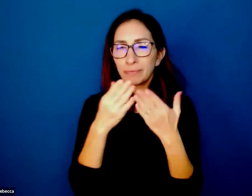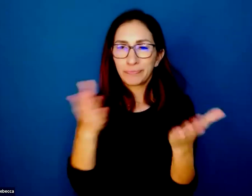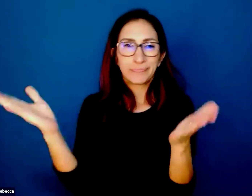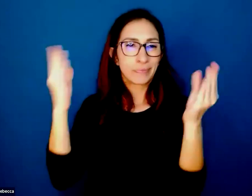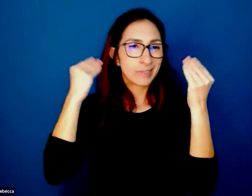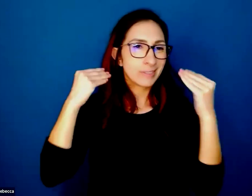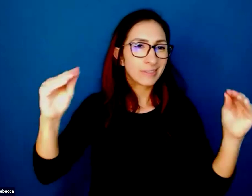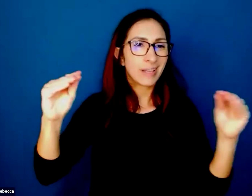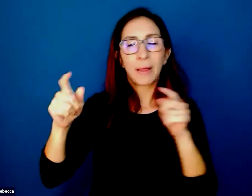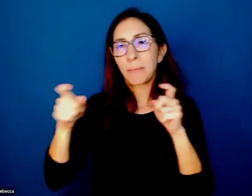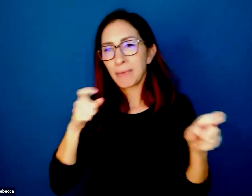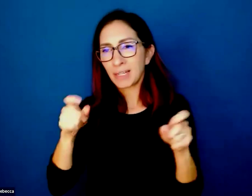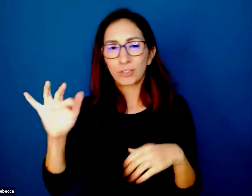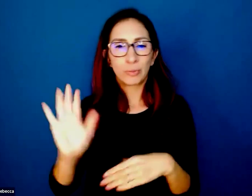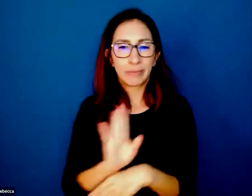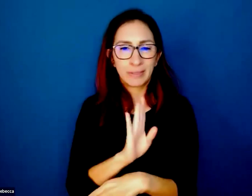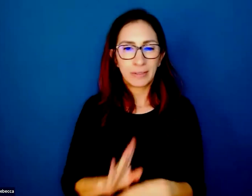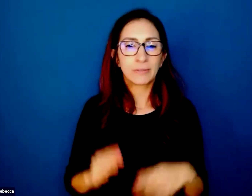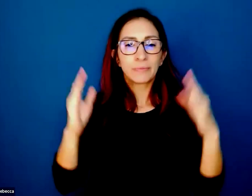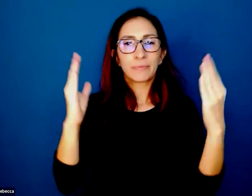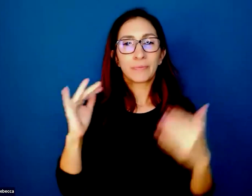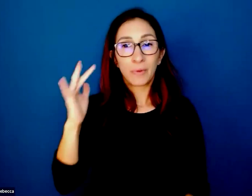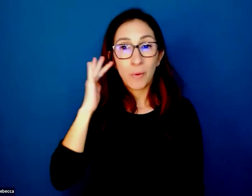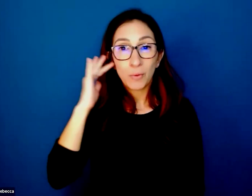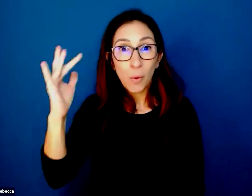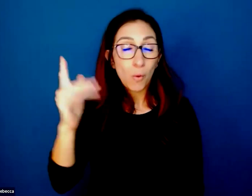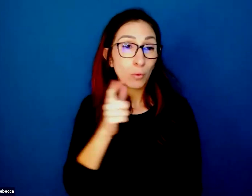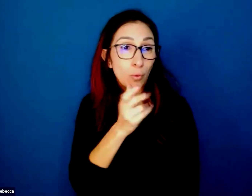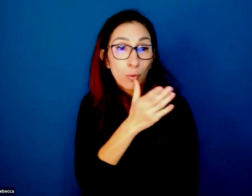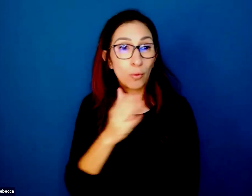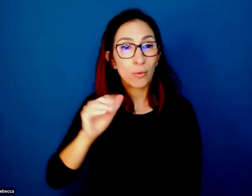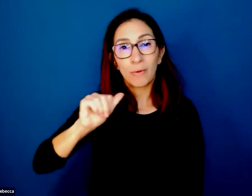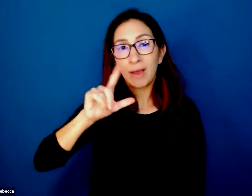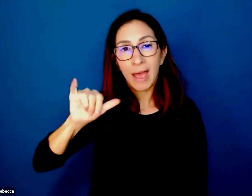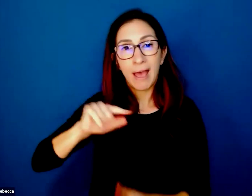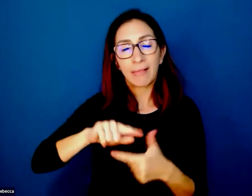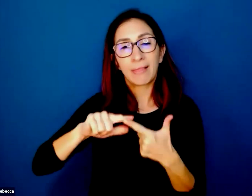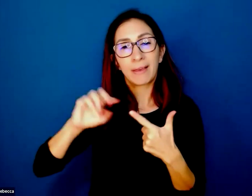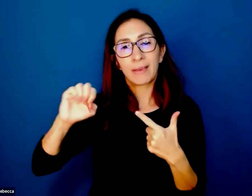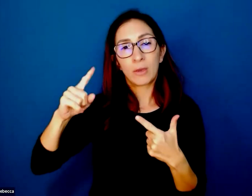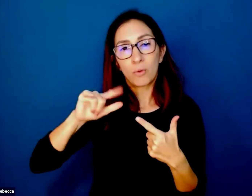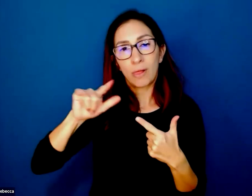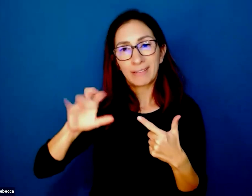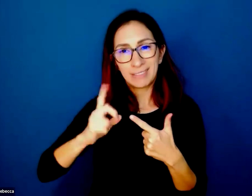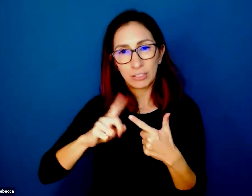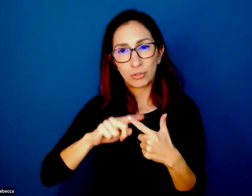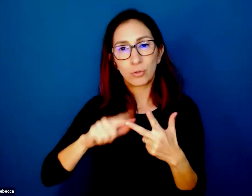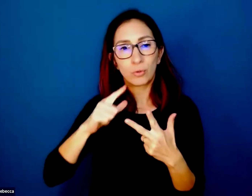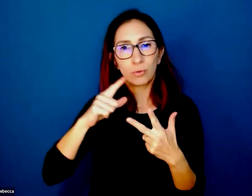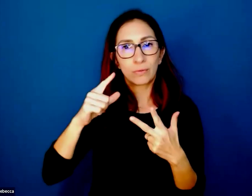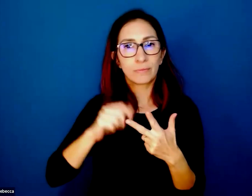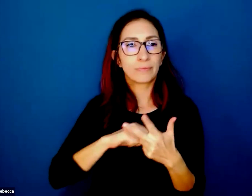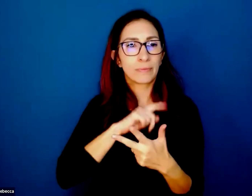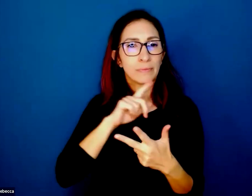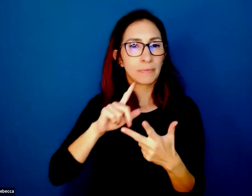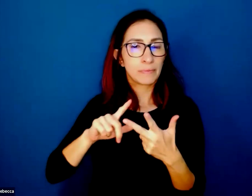Web Accessibility. Equalize Digital, websites for everyone. GoDaddy, Green Geeks Web